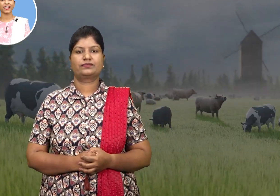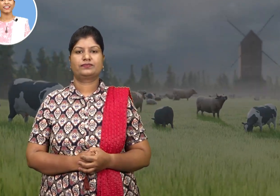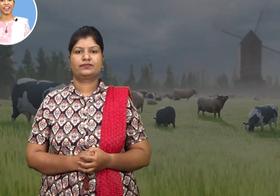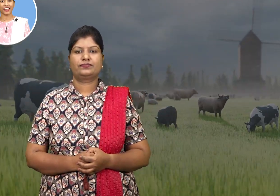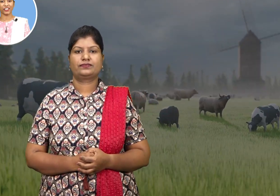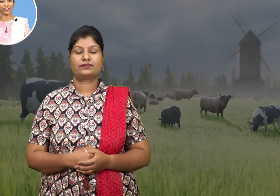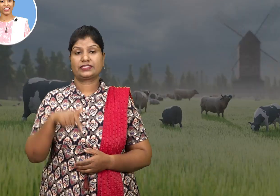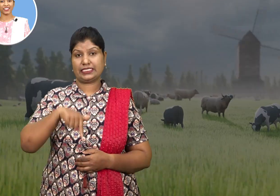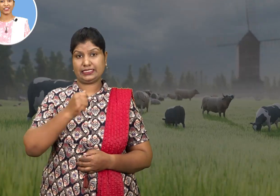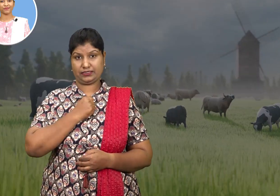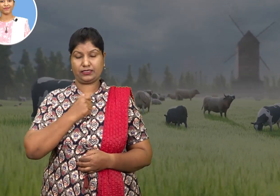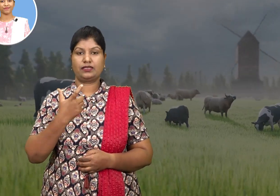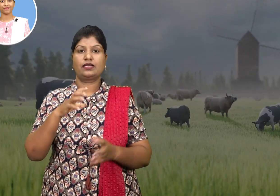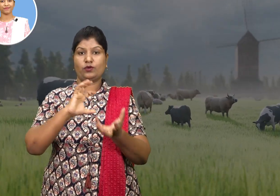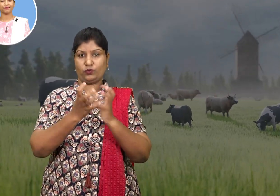In our country,